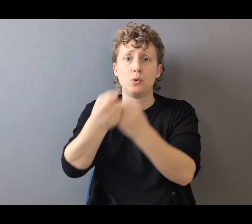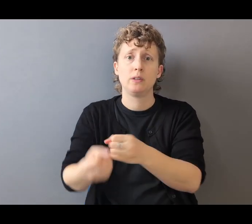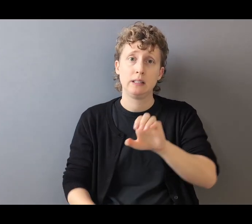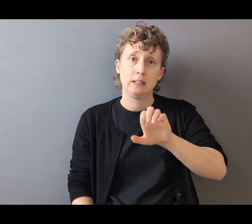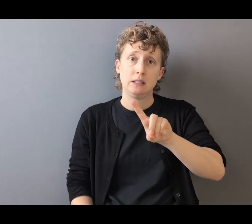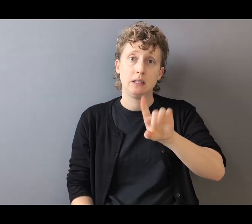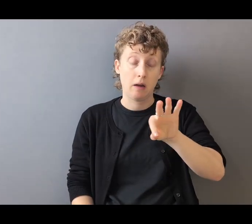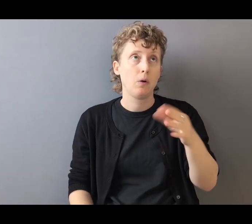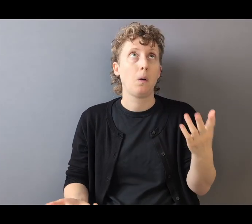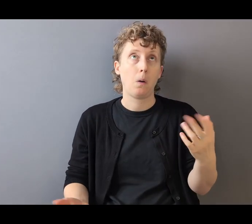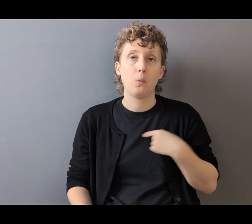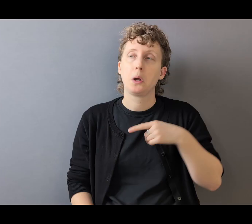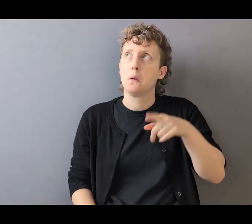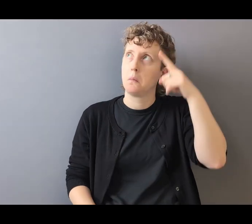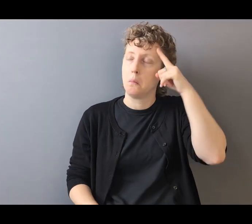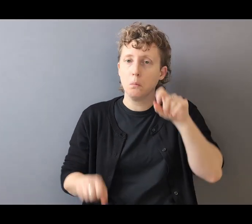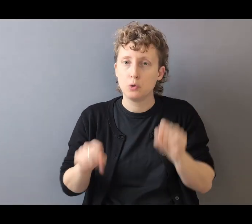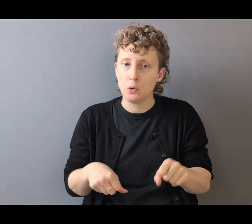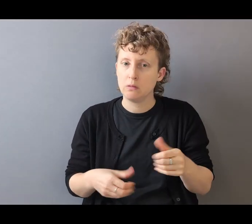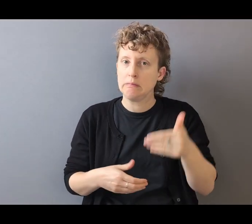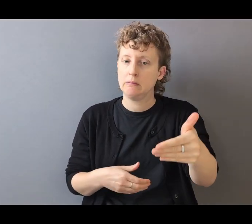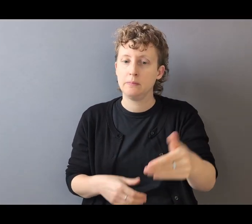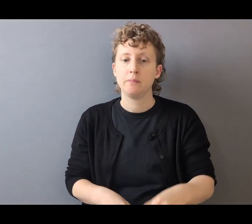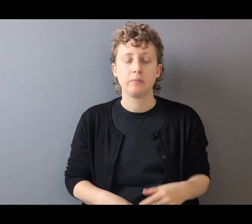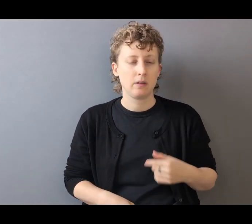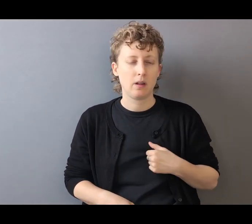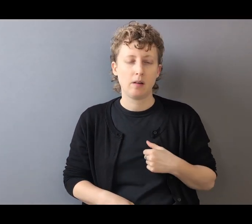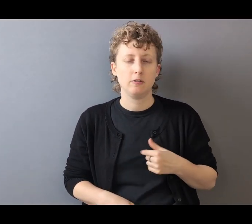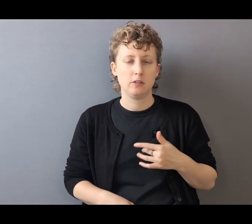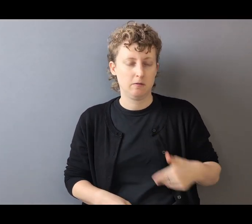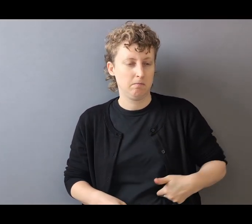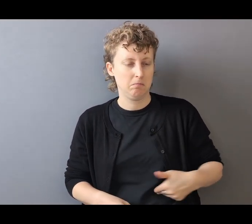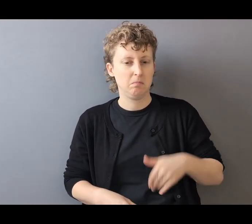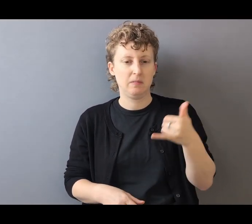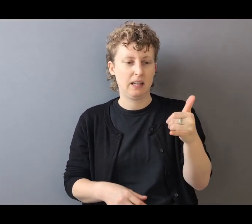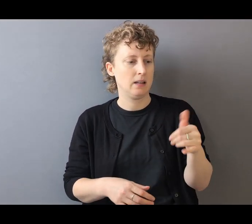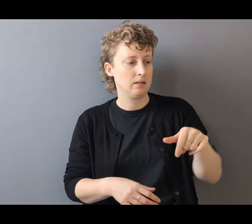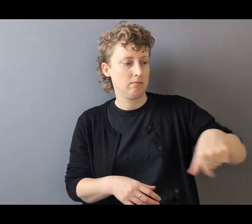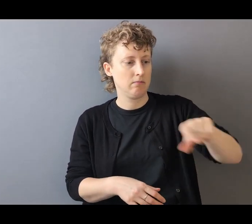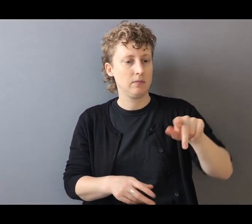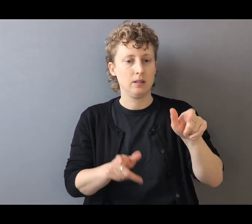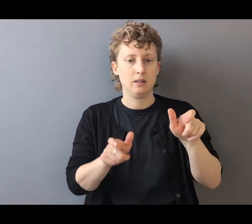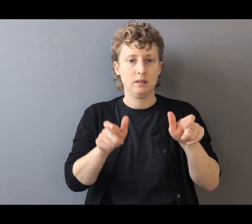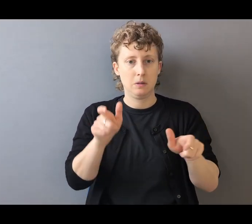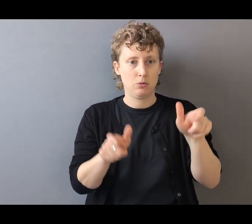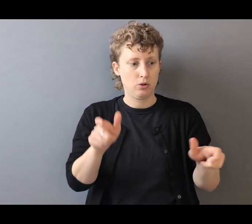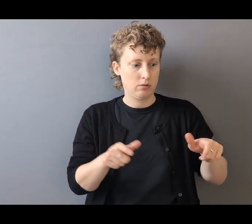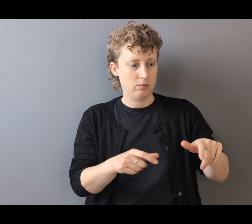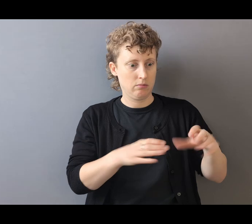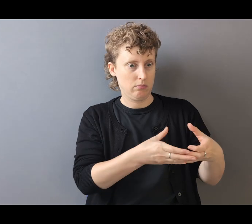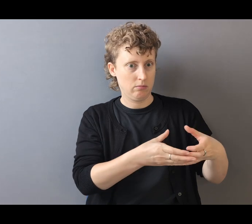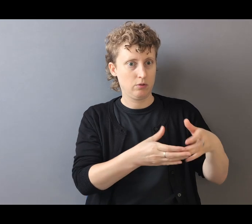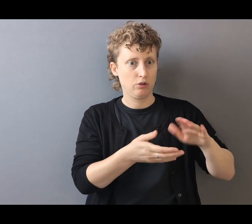sure that there are also people in our community who would benefit from working closer to people with disabilities, and maybe who do not